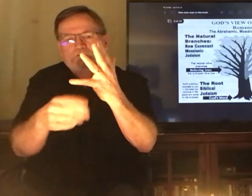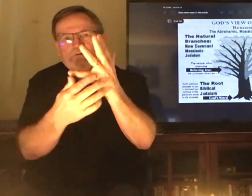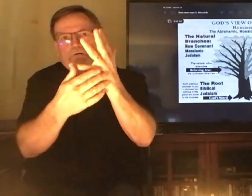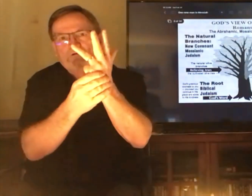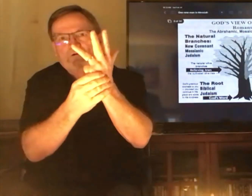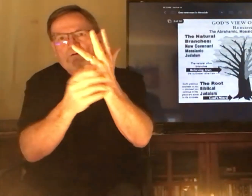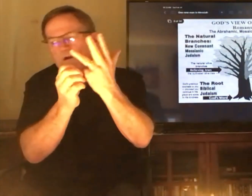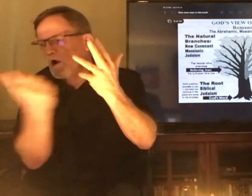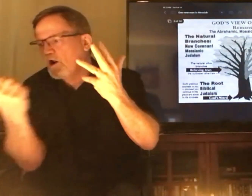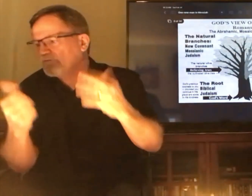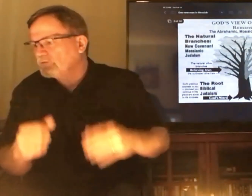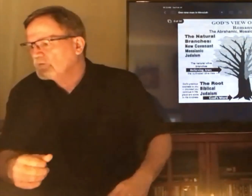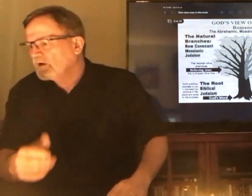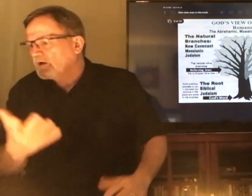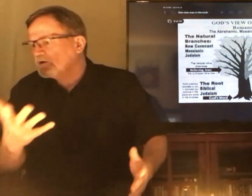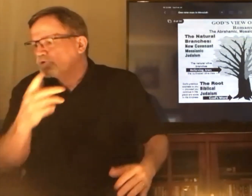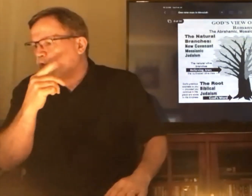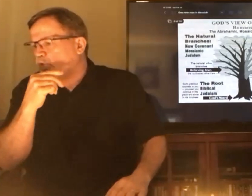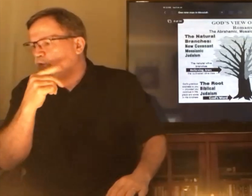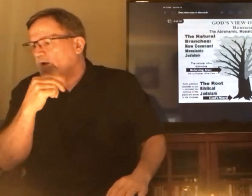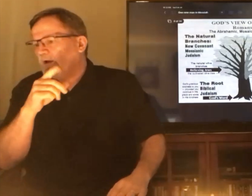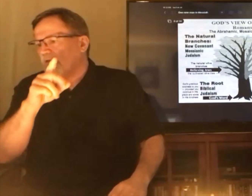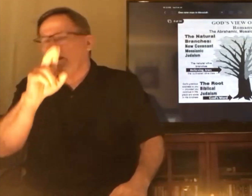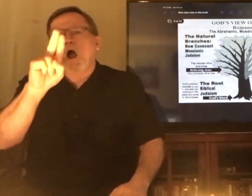Natural. Third branch